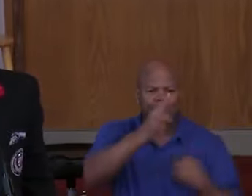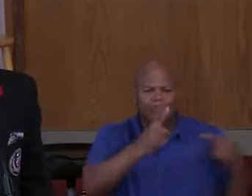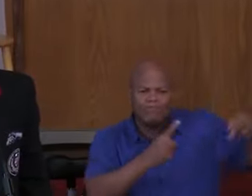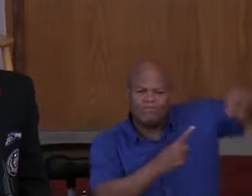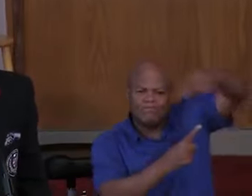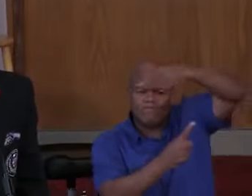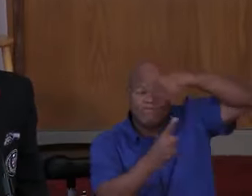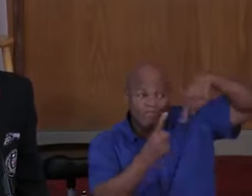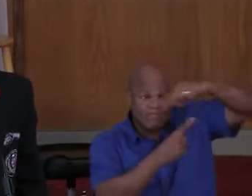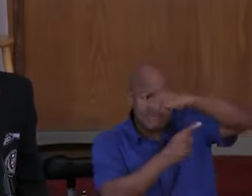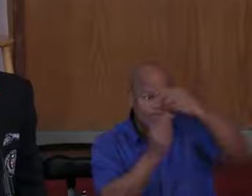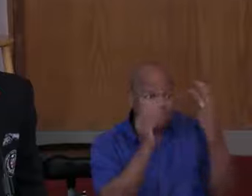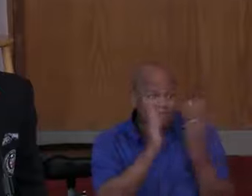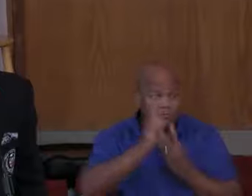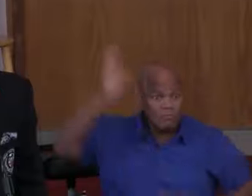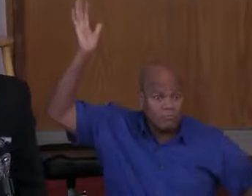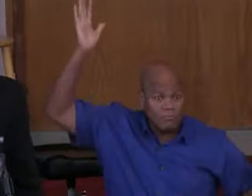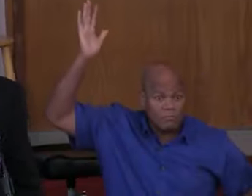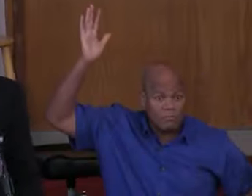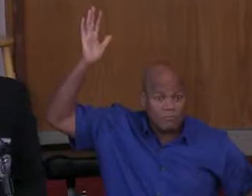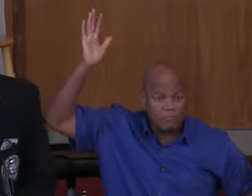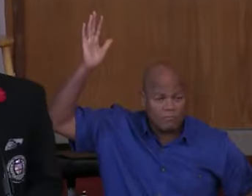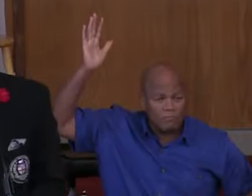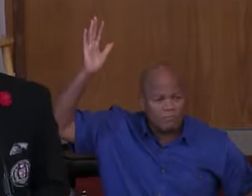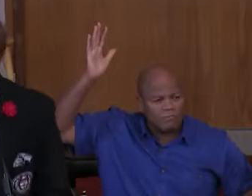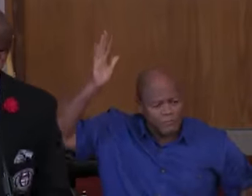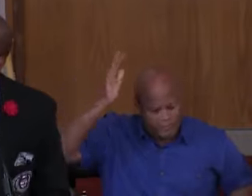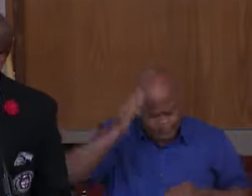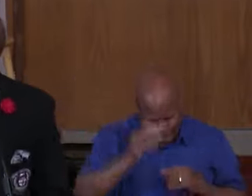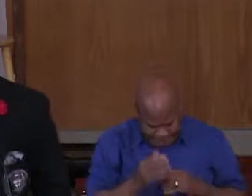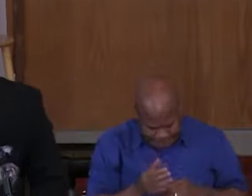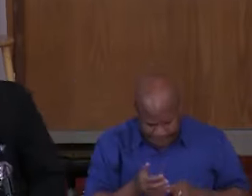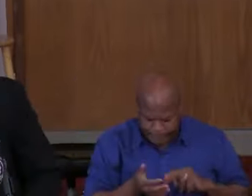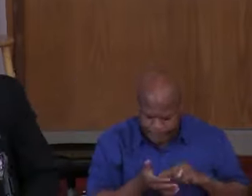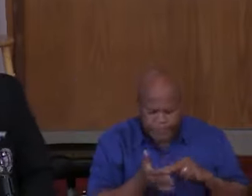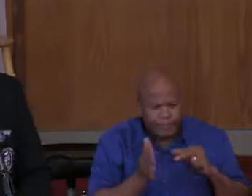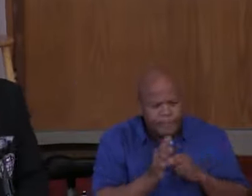Do I have a witness? In essence, because God has spoken, I